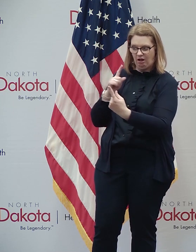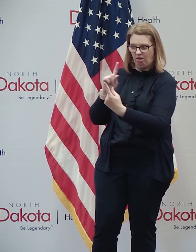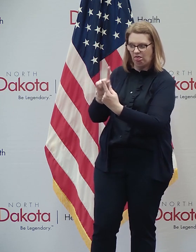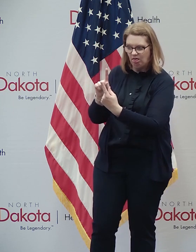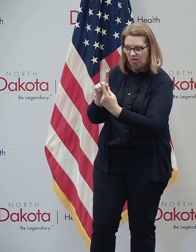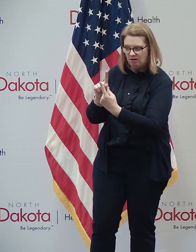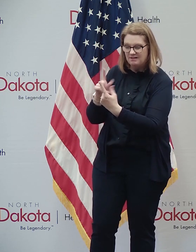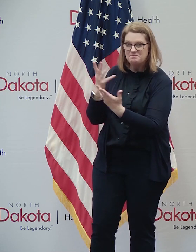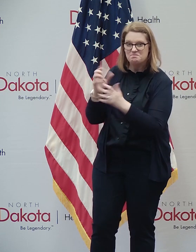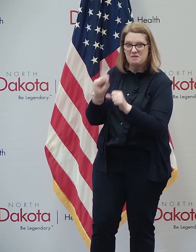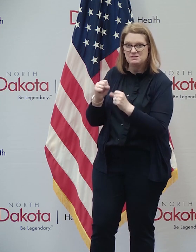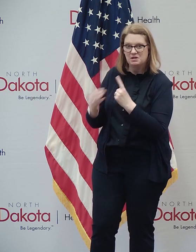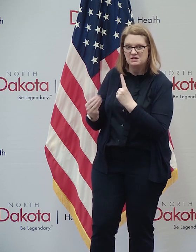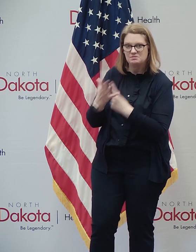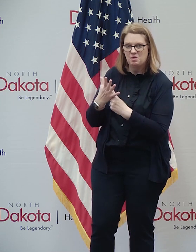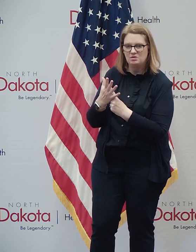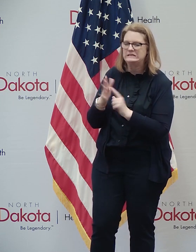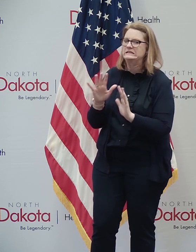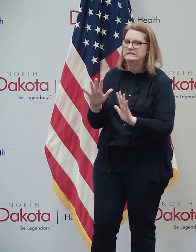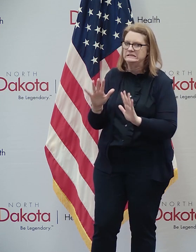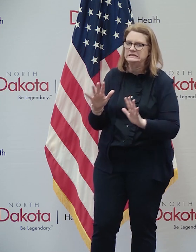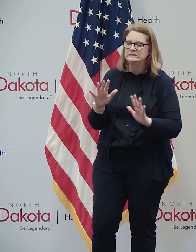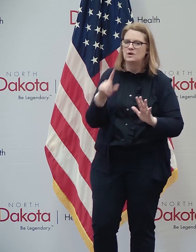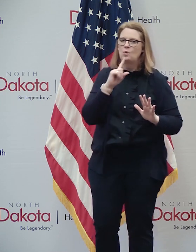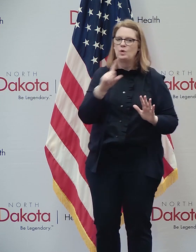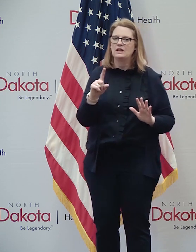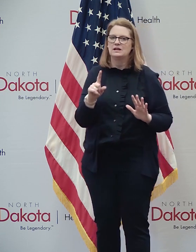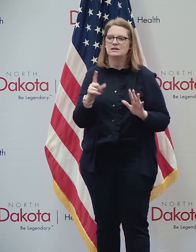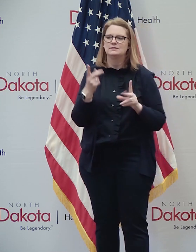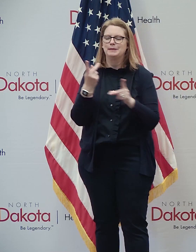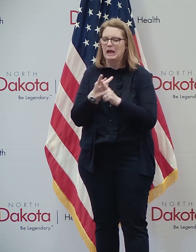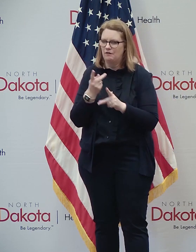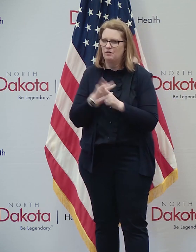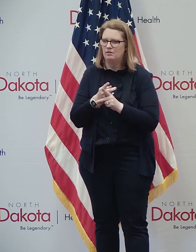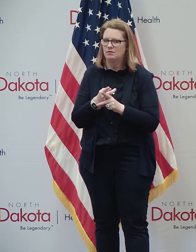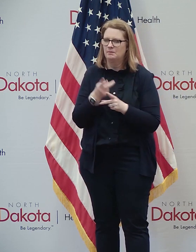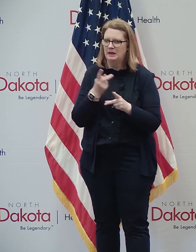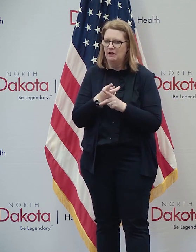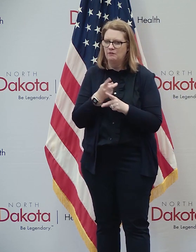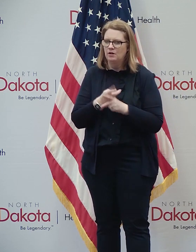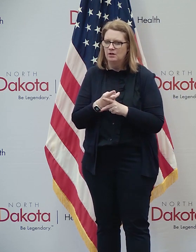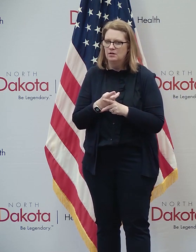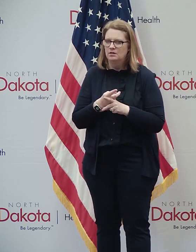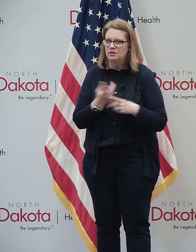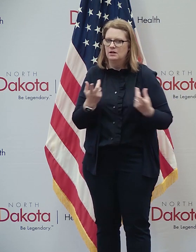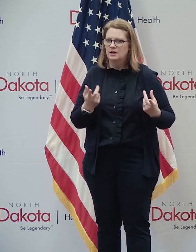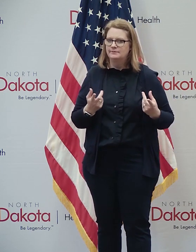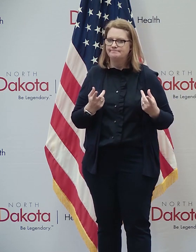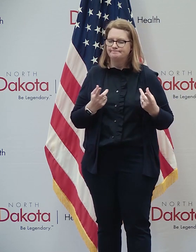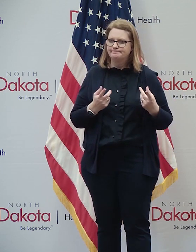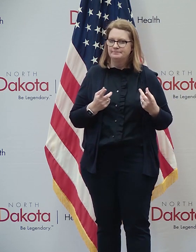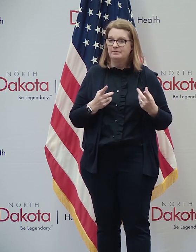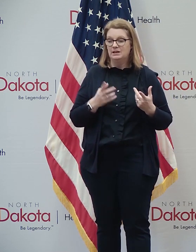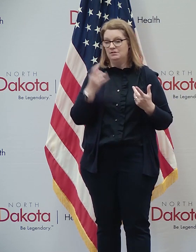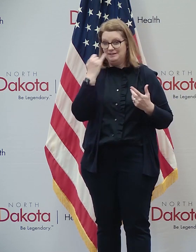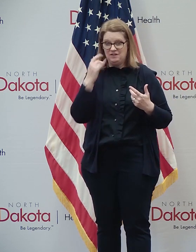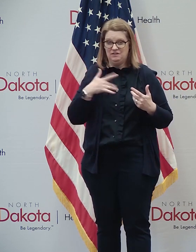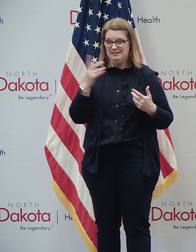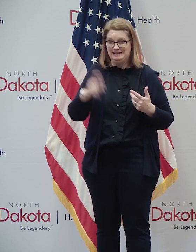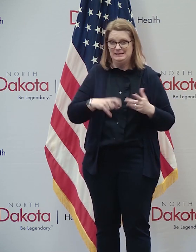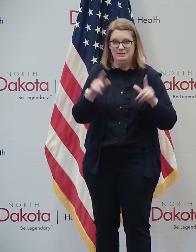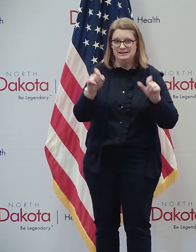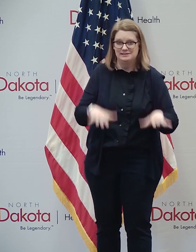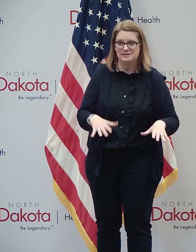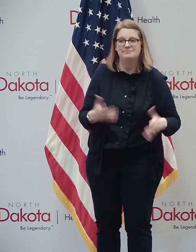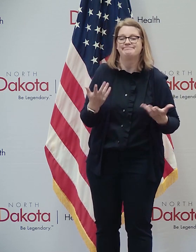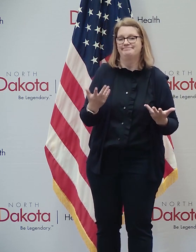citizens that if you are symptomatic at all, or you think you've come in contact with someone who is positive, be sure to go out and get a test.